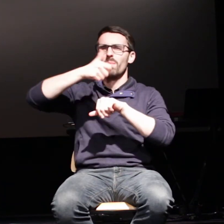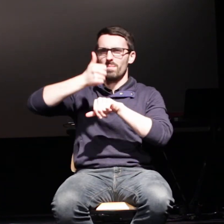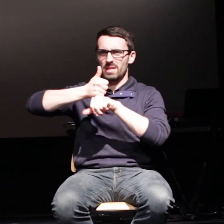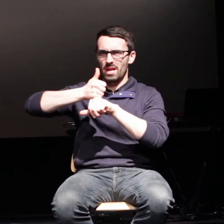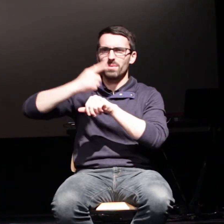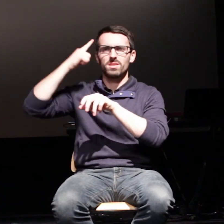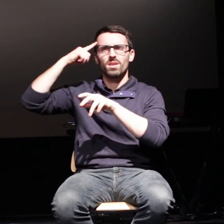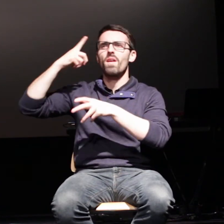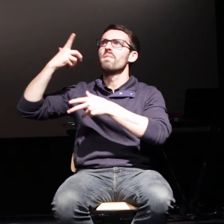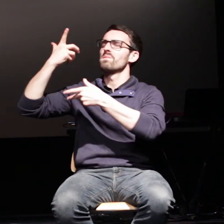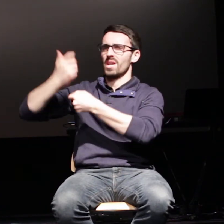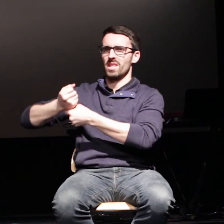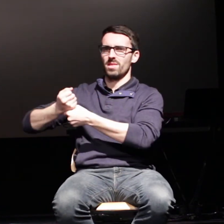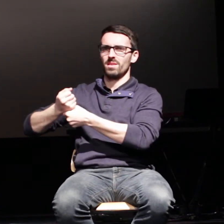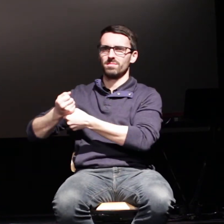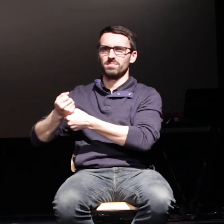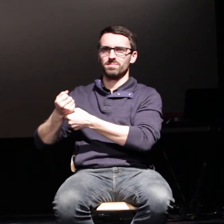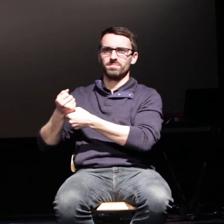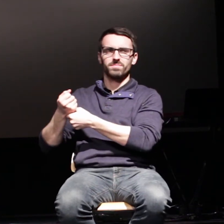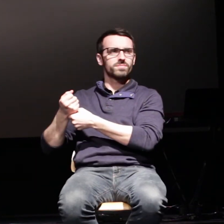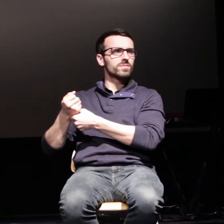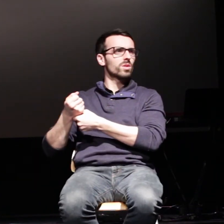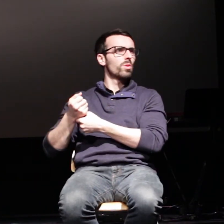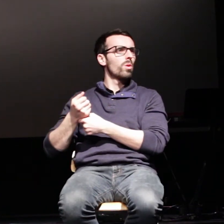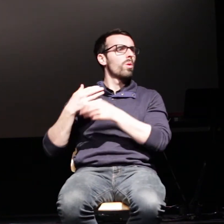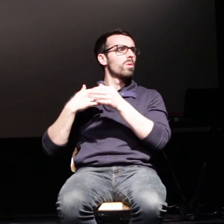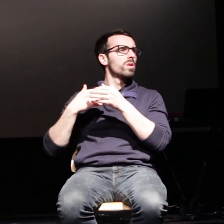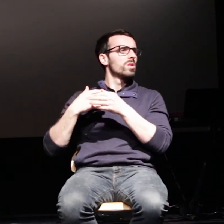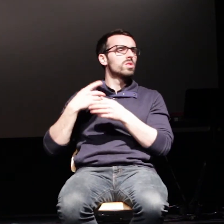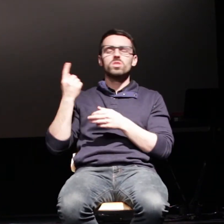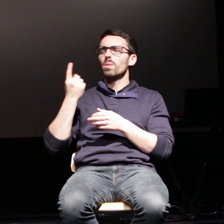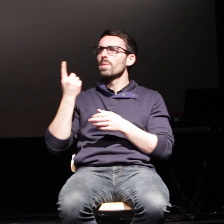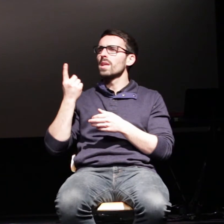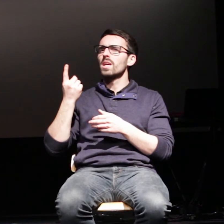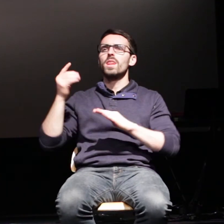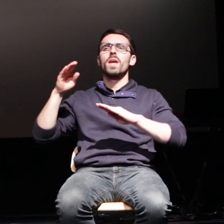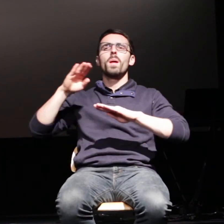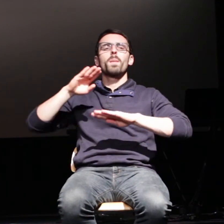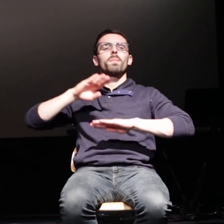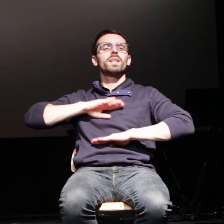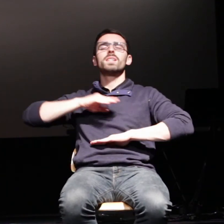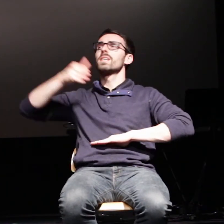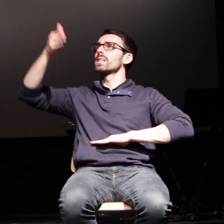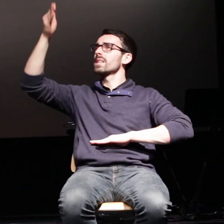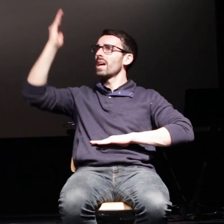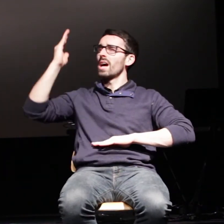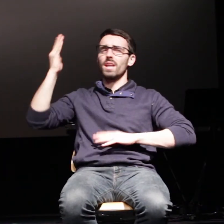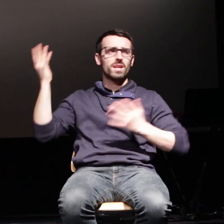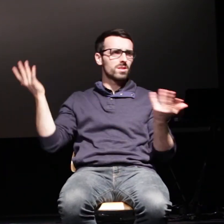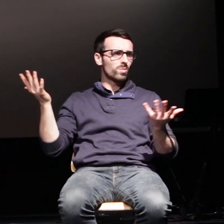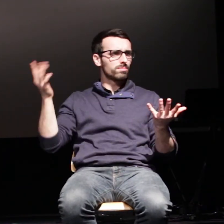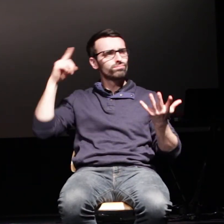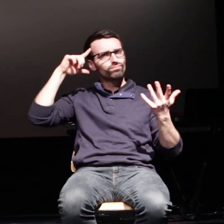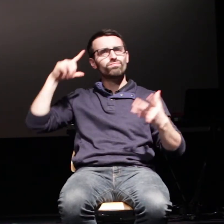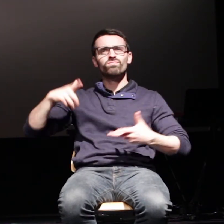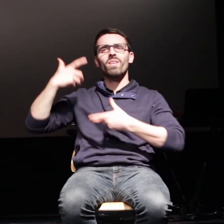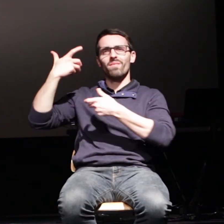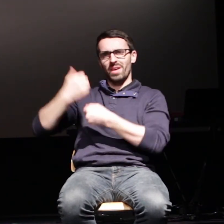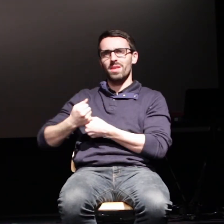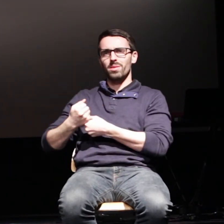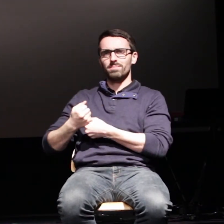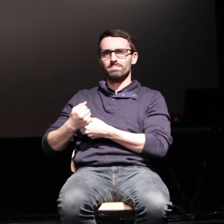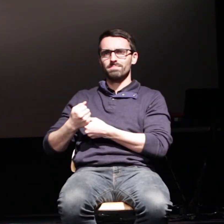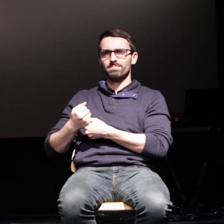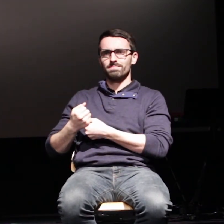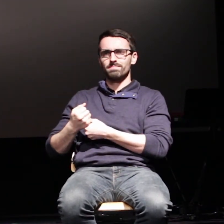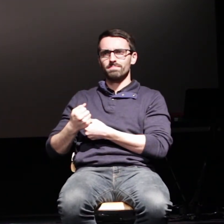it is. The thing that pleases God, the thing that he values more than anything else is our faith. I think